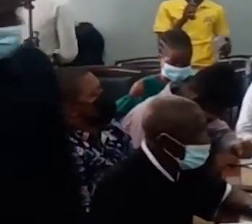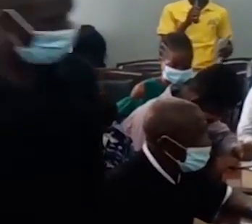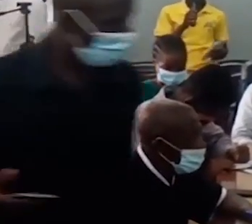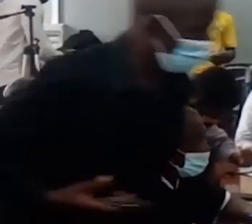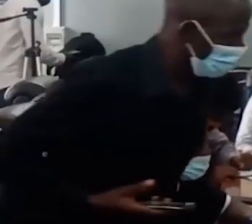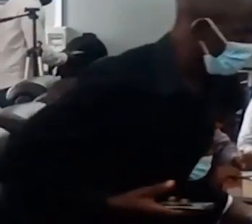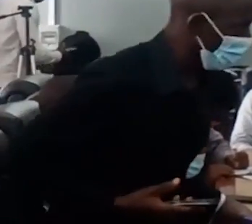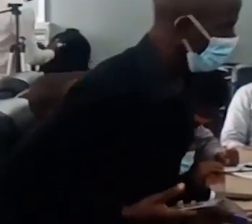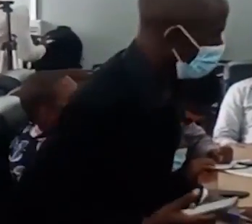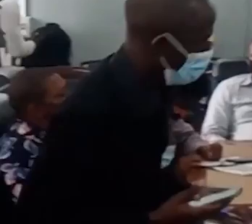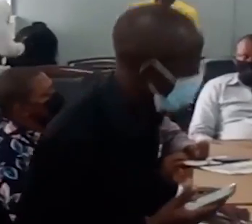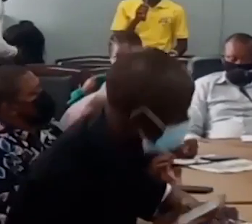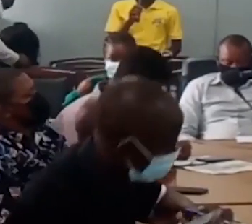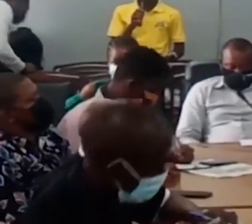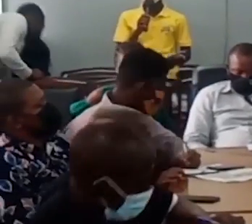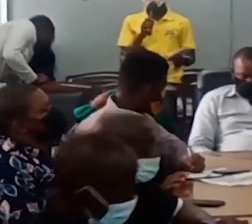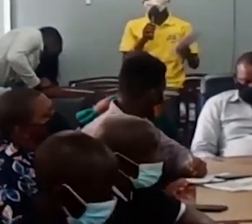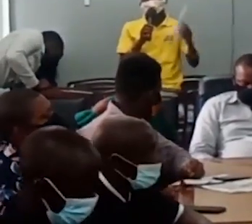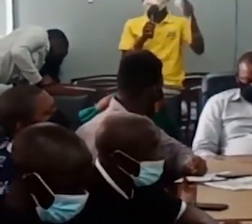list, Mr. Jamiru,